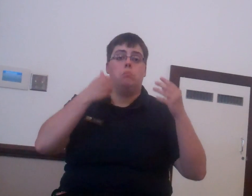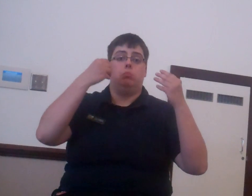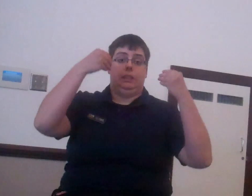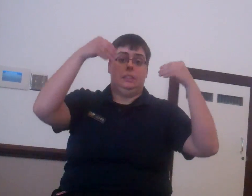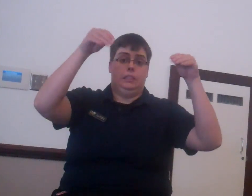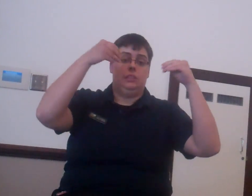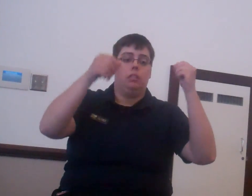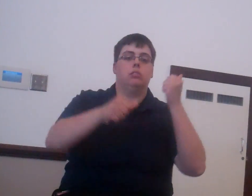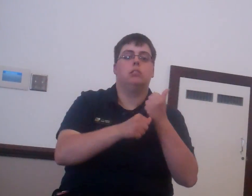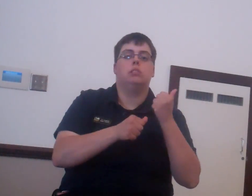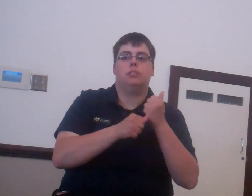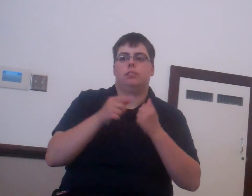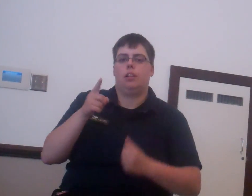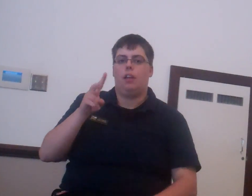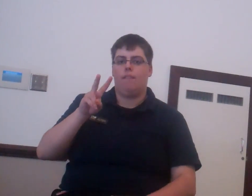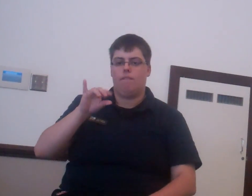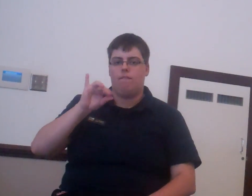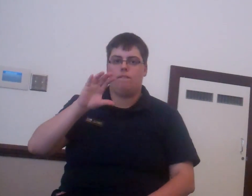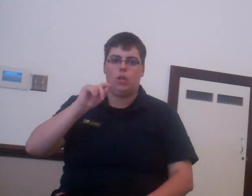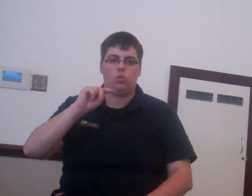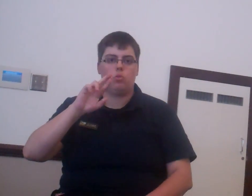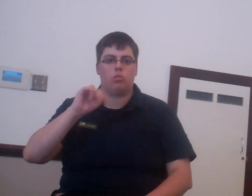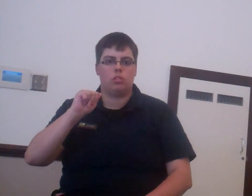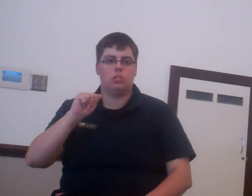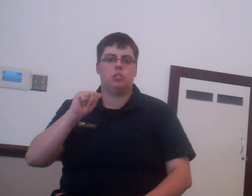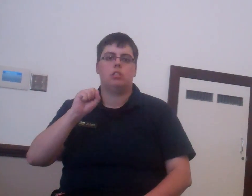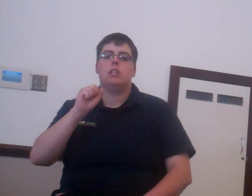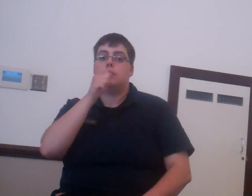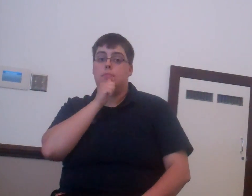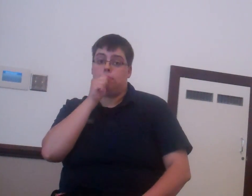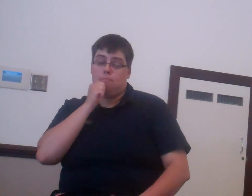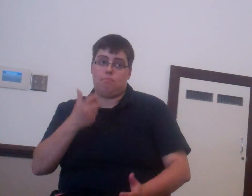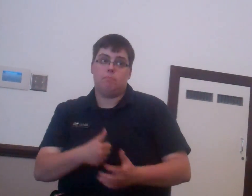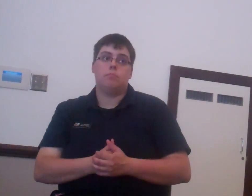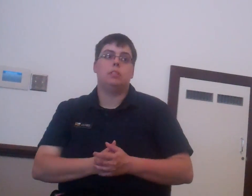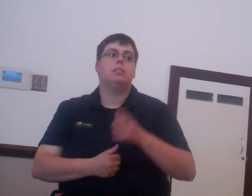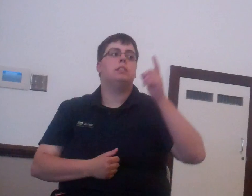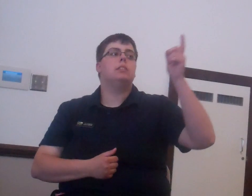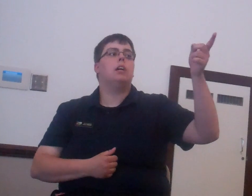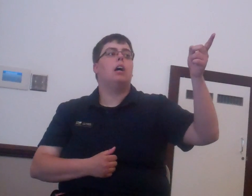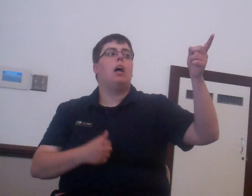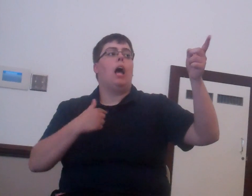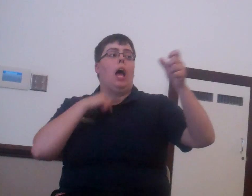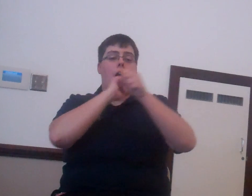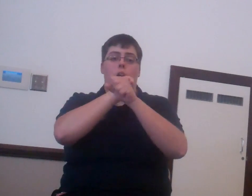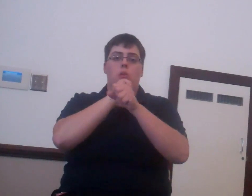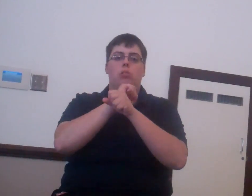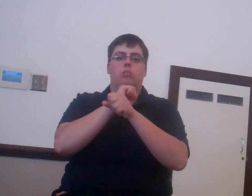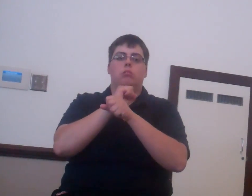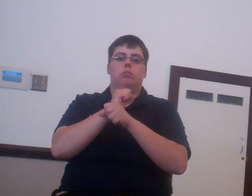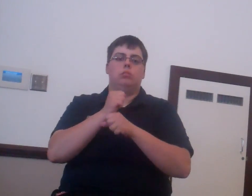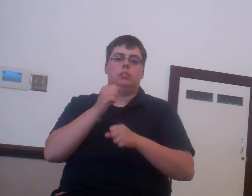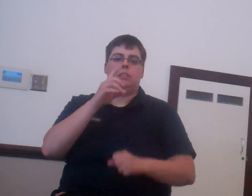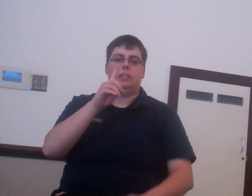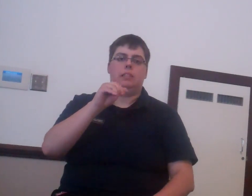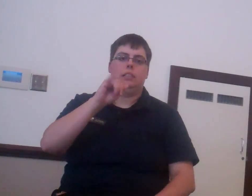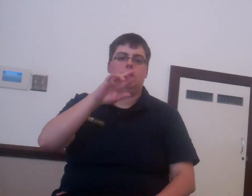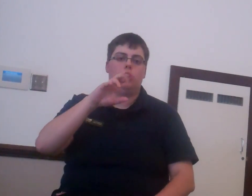Okay, nice. Good. Others? Yeah. Working at dairy plant in summers, we make like all colors, customizations.